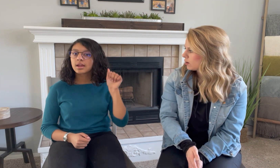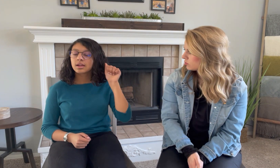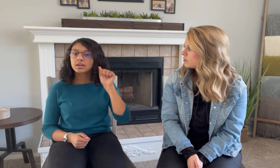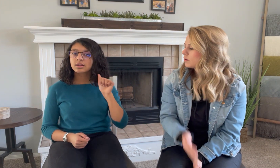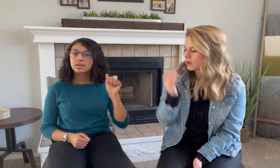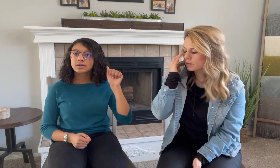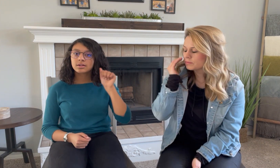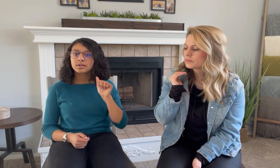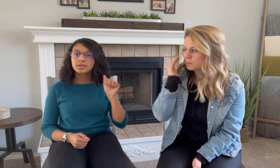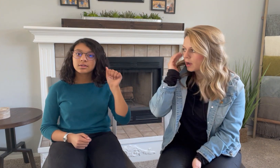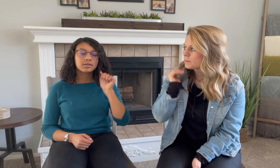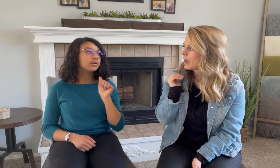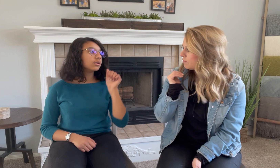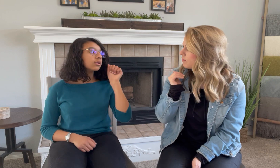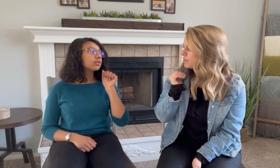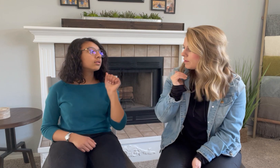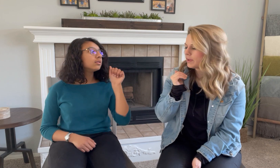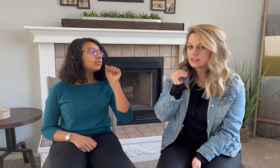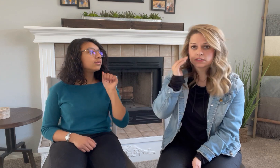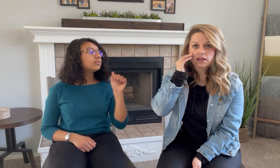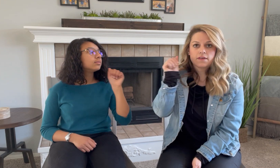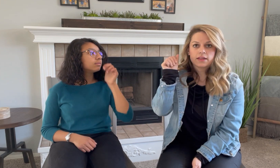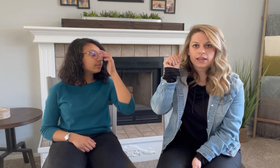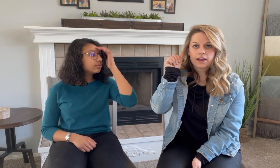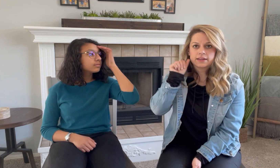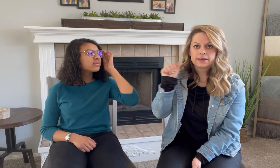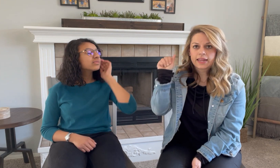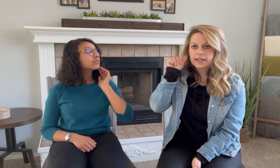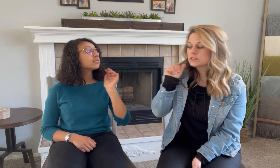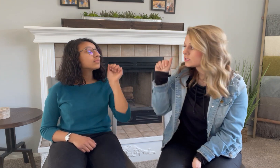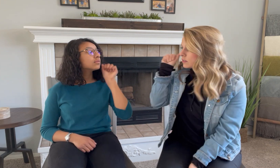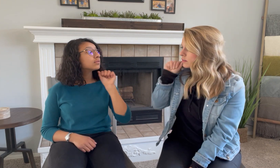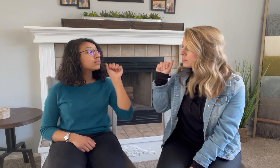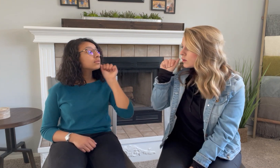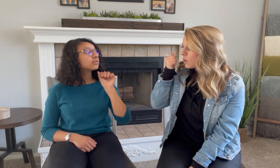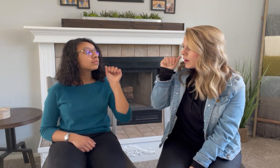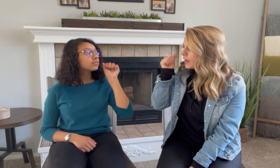down on the bottom half of the face. Yeah, an aunt or aunt.